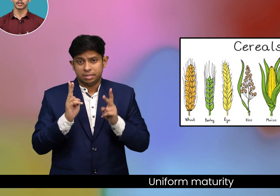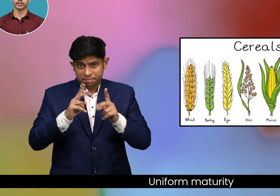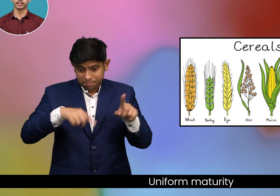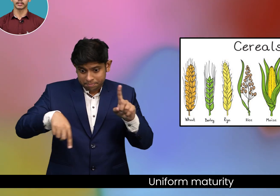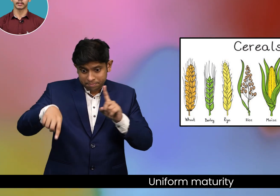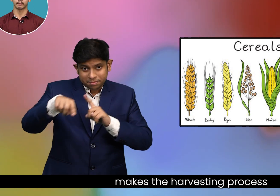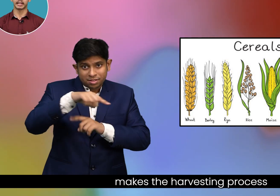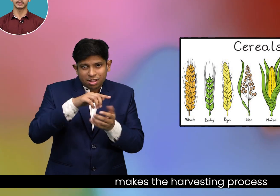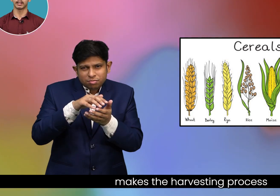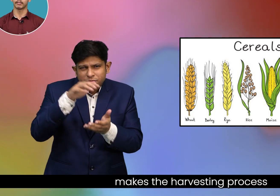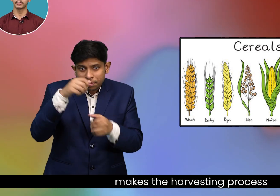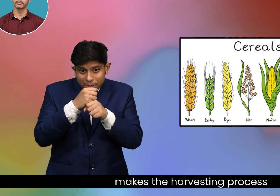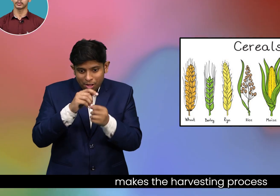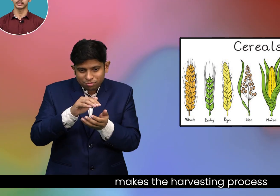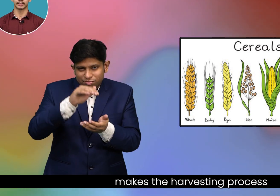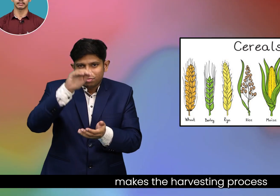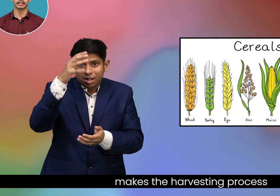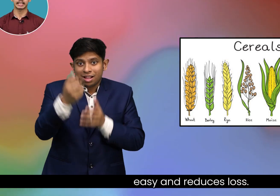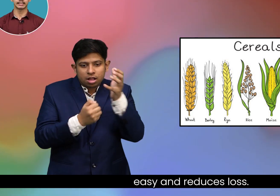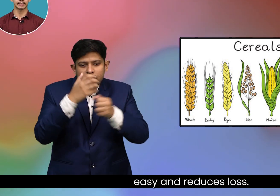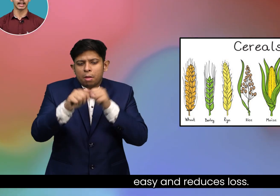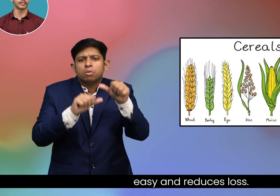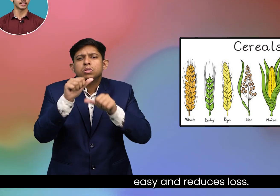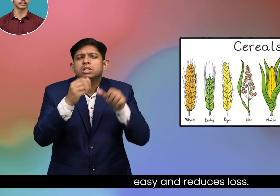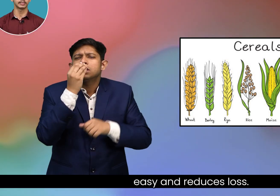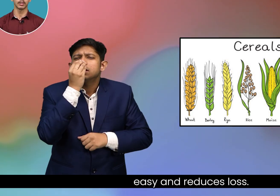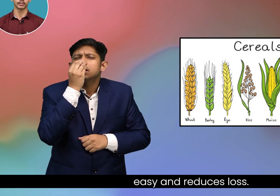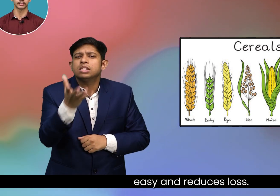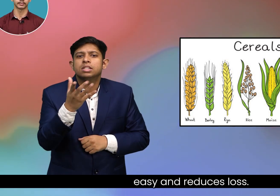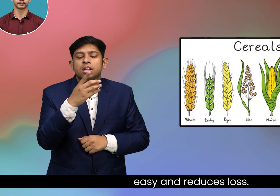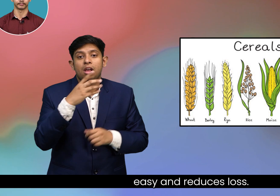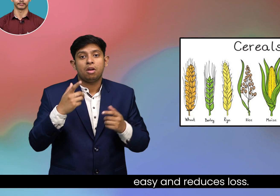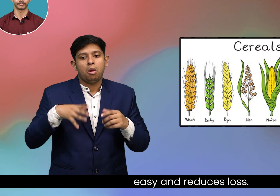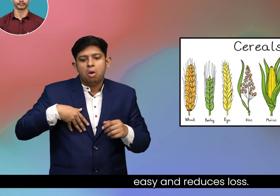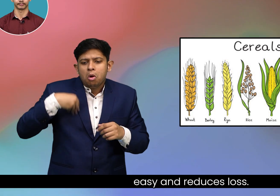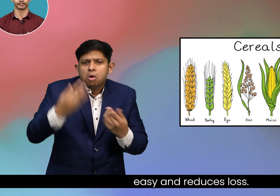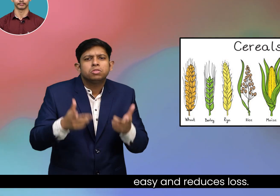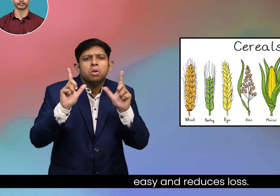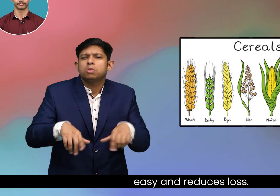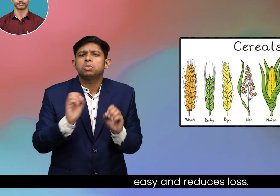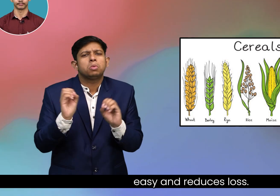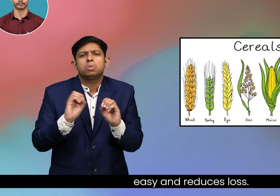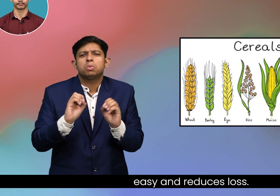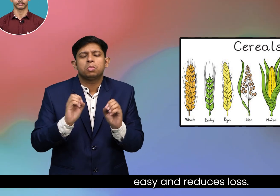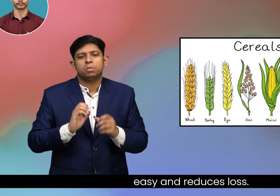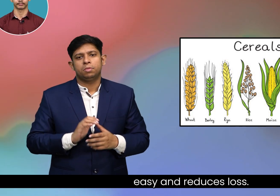Uniform maturity makes the harvesting process easy and reduces loss.